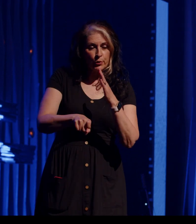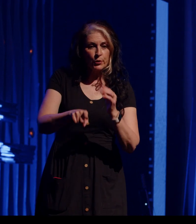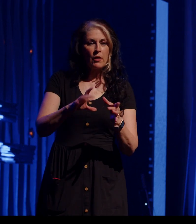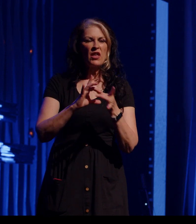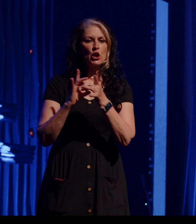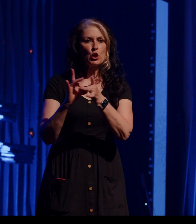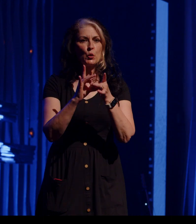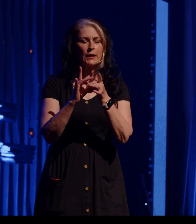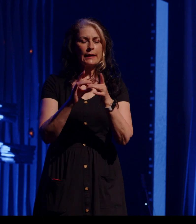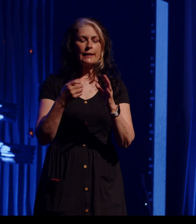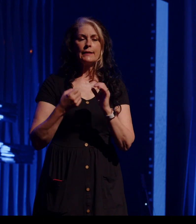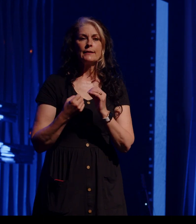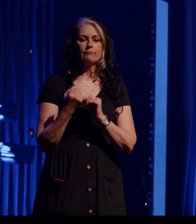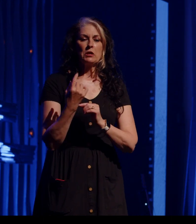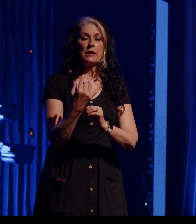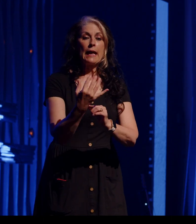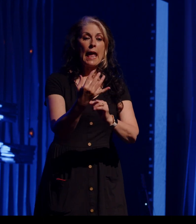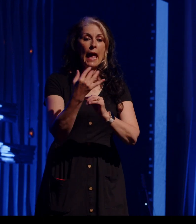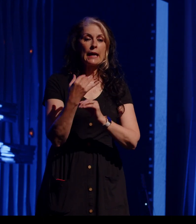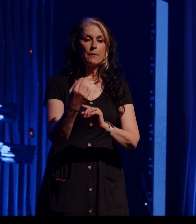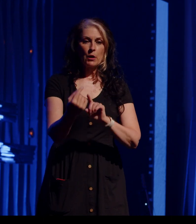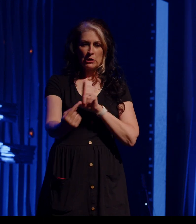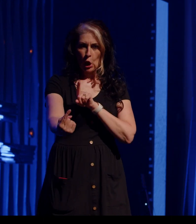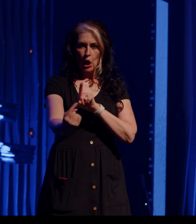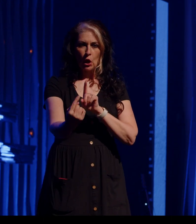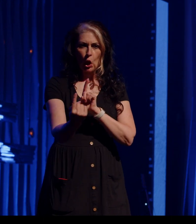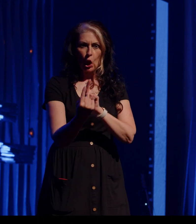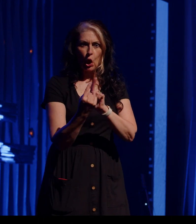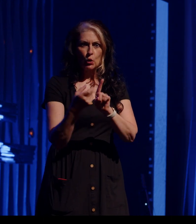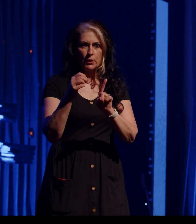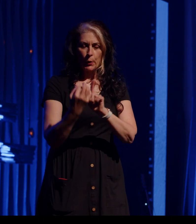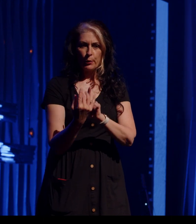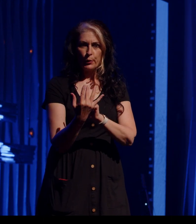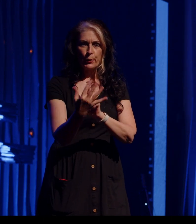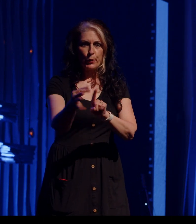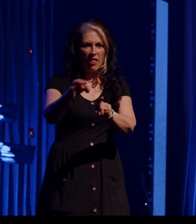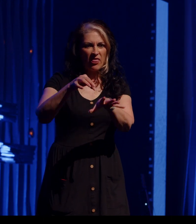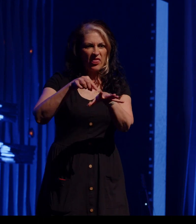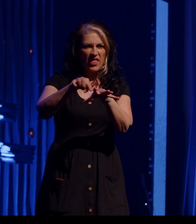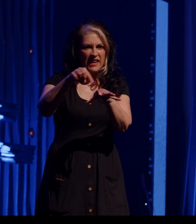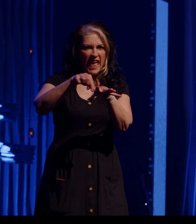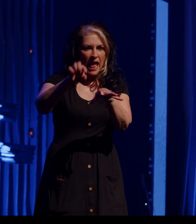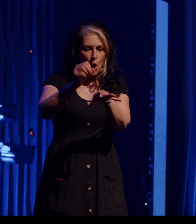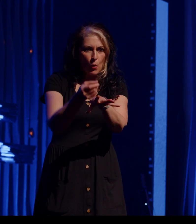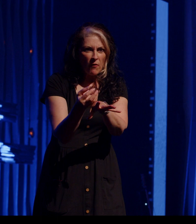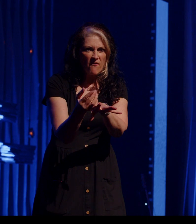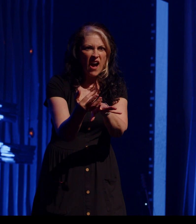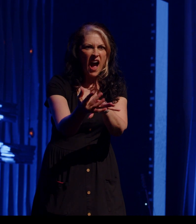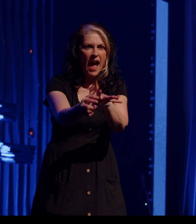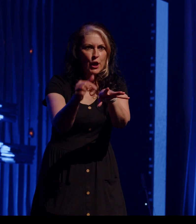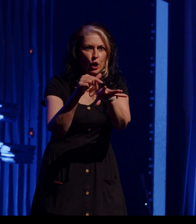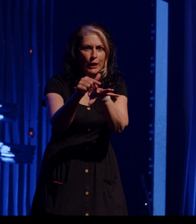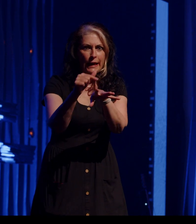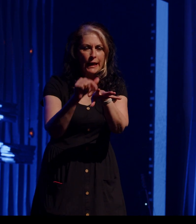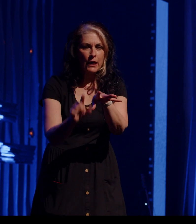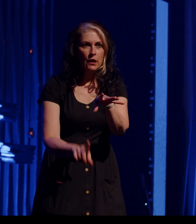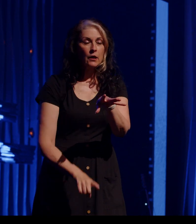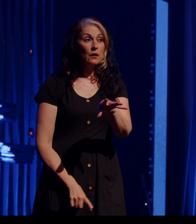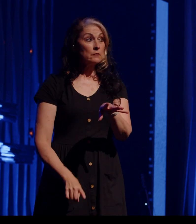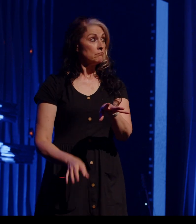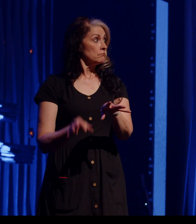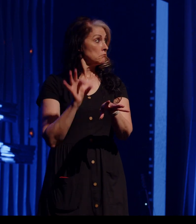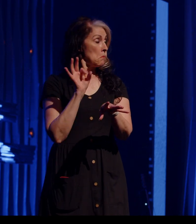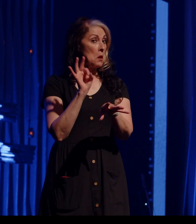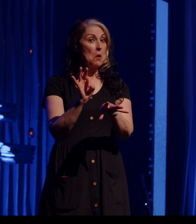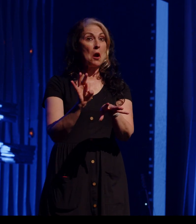unity candle. And as the flame got too close to her acrylic nail, it lit the nail on fire. Only wanting it to be